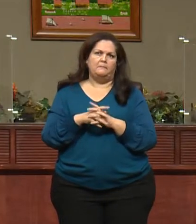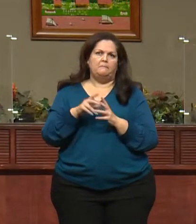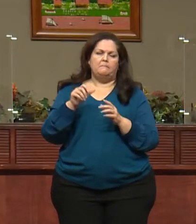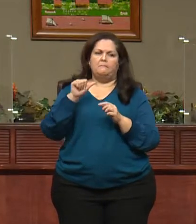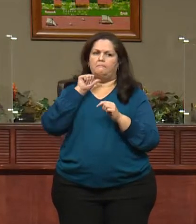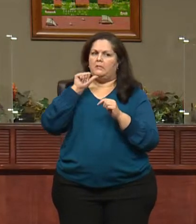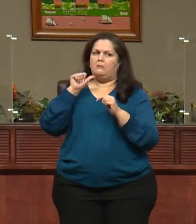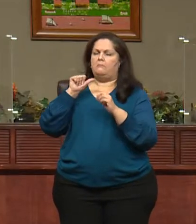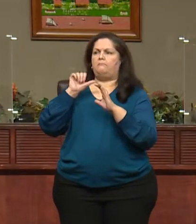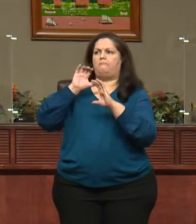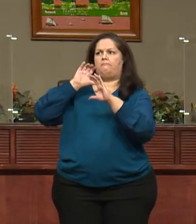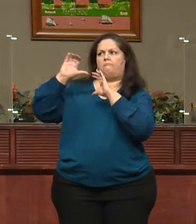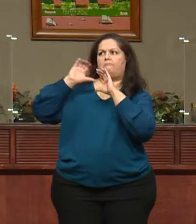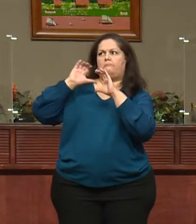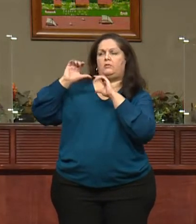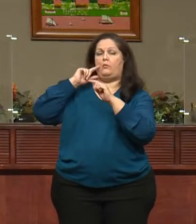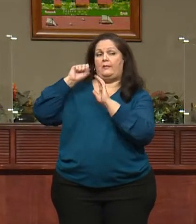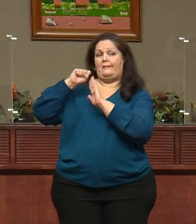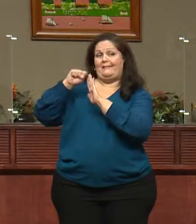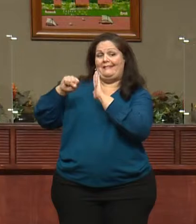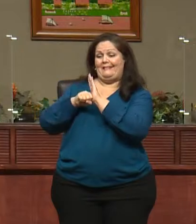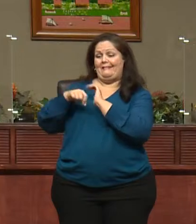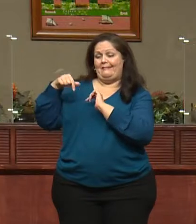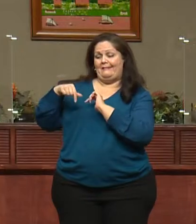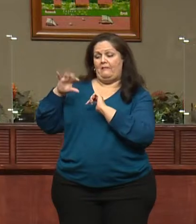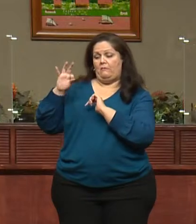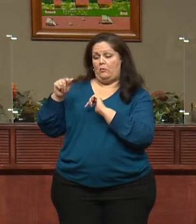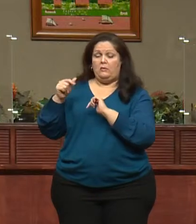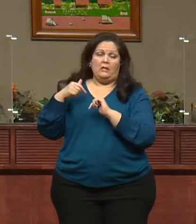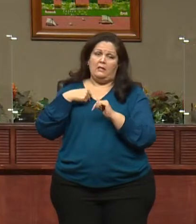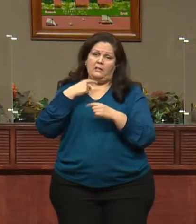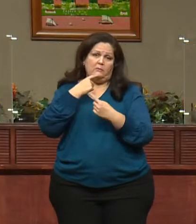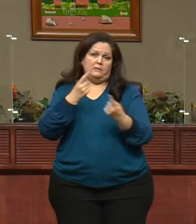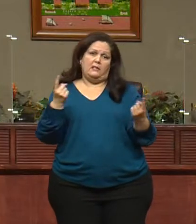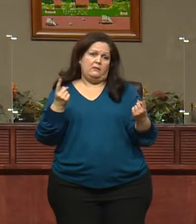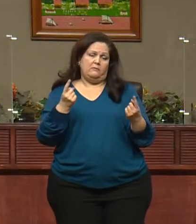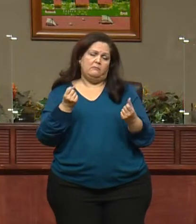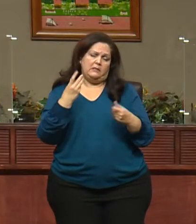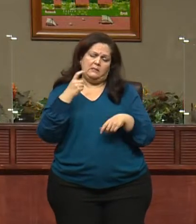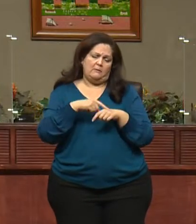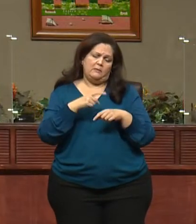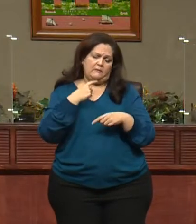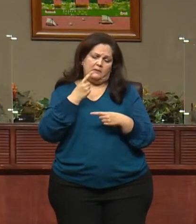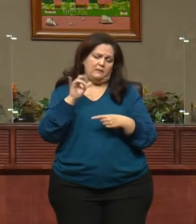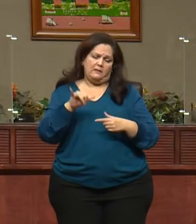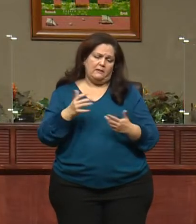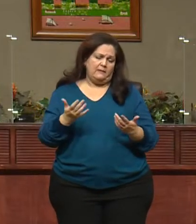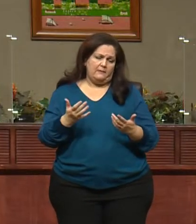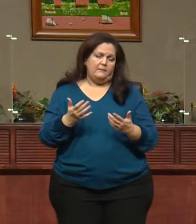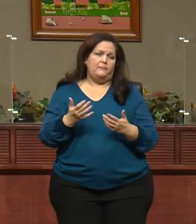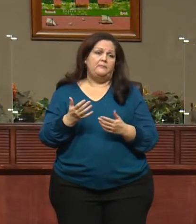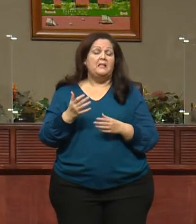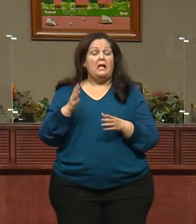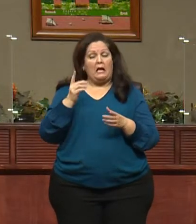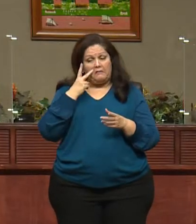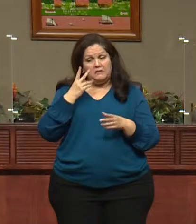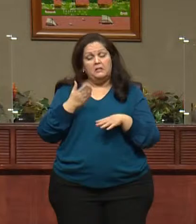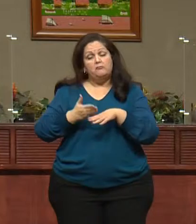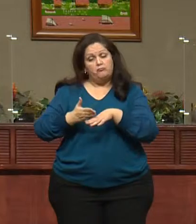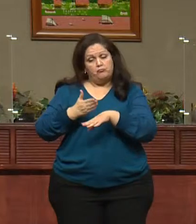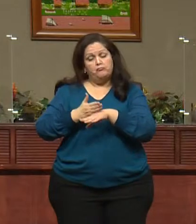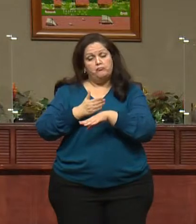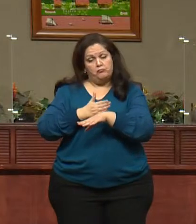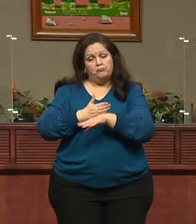communicated with. And so, you know, I've said that publicly on a number of occasions. I have seen improvement in that